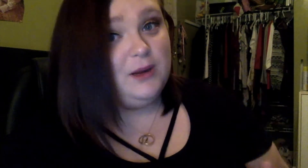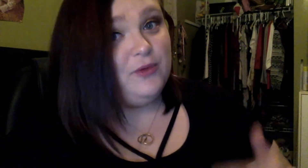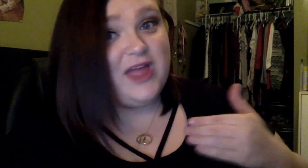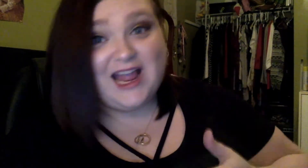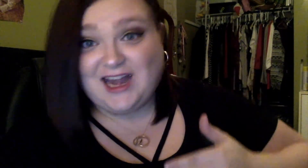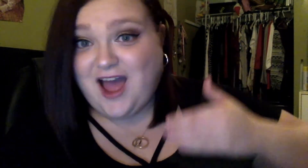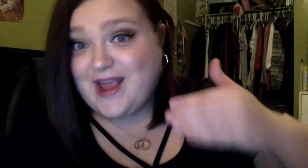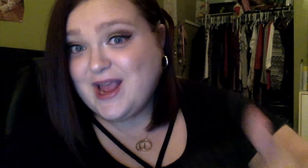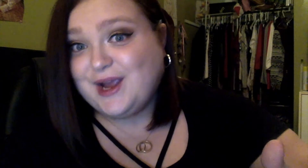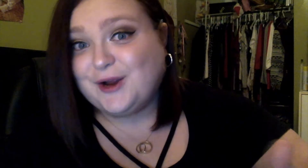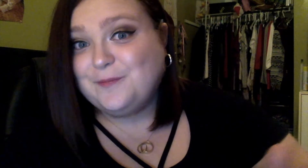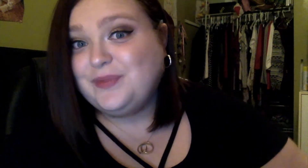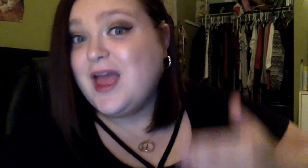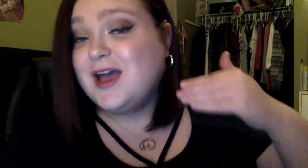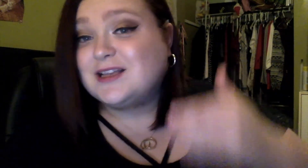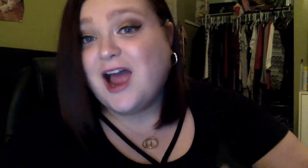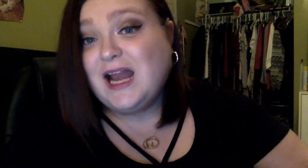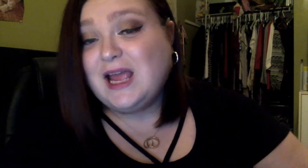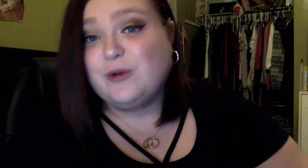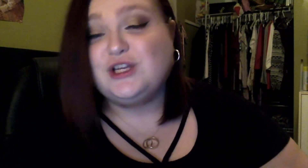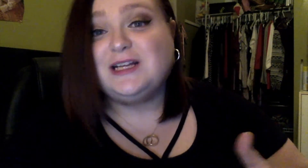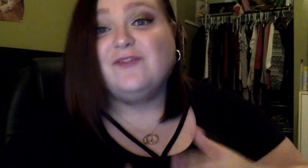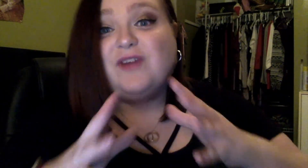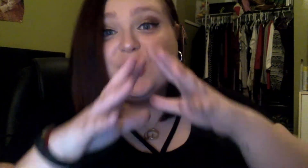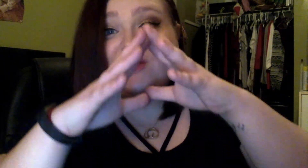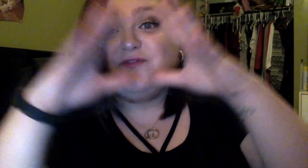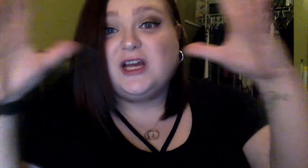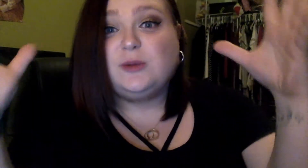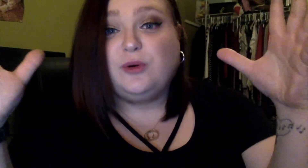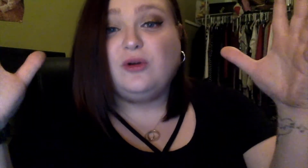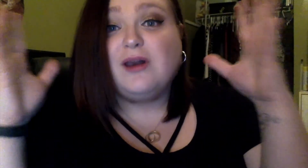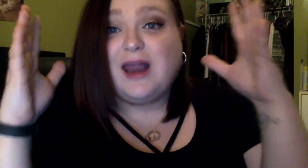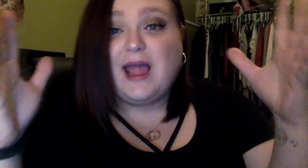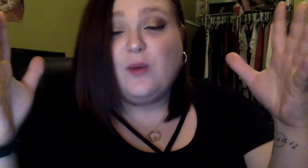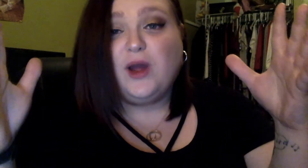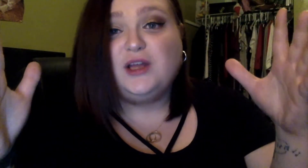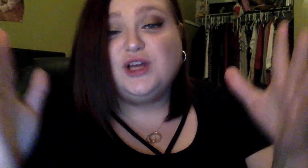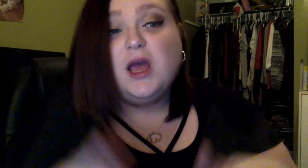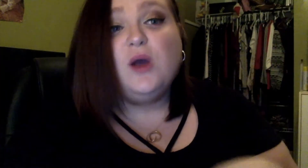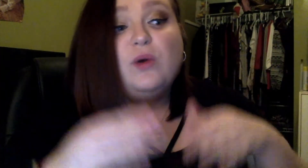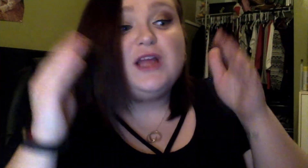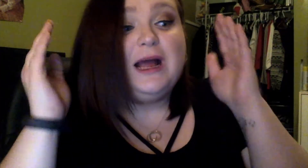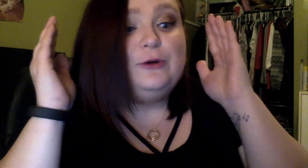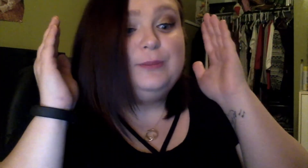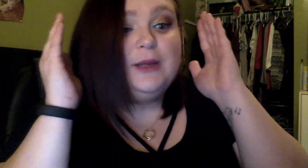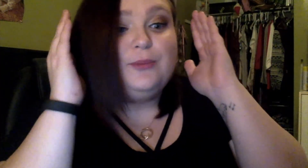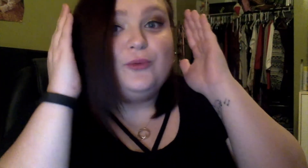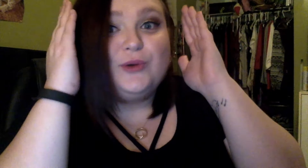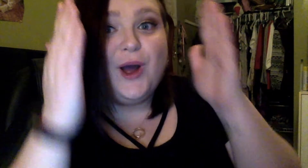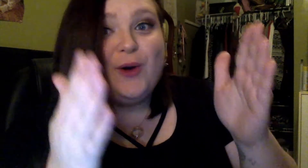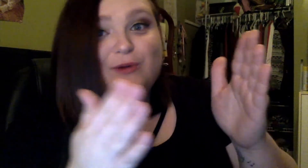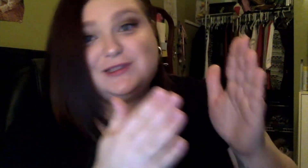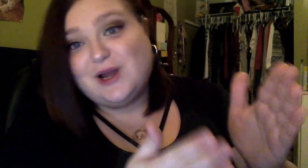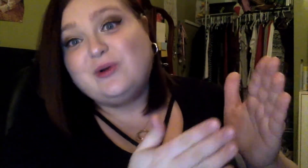people that cannot hear. Sign language is a very visible language which help people know what's going